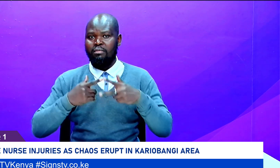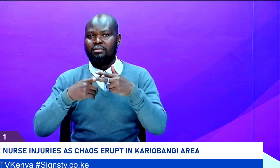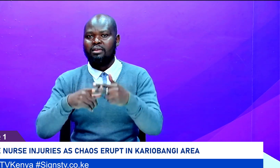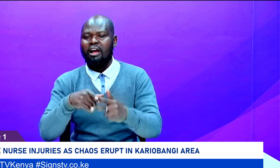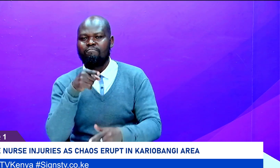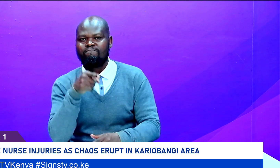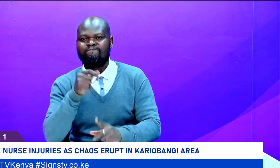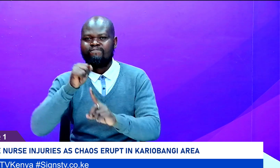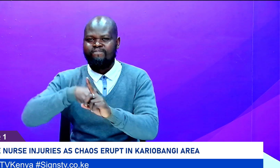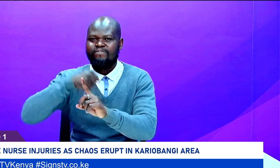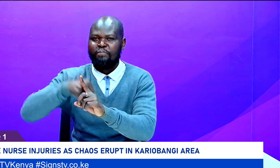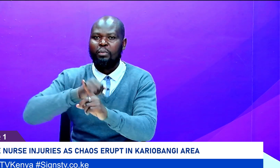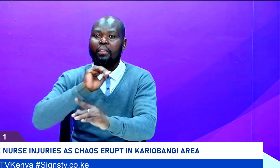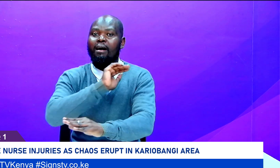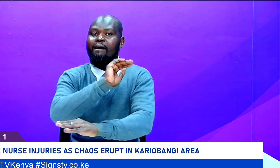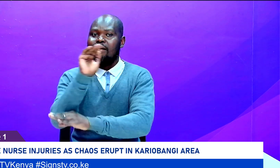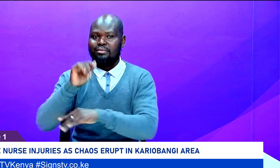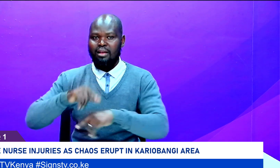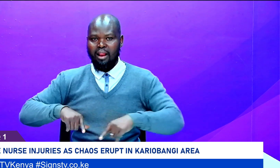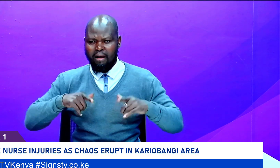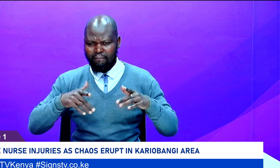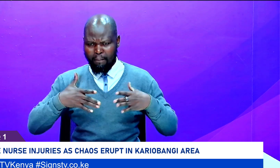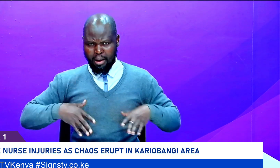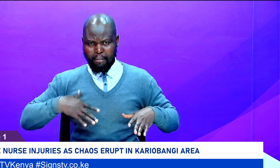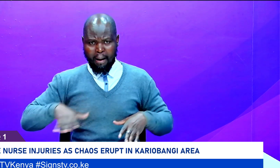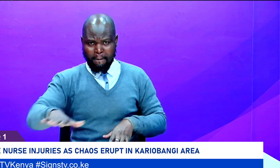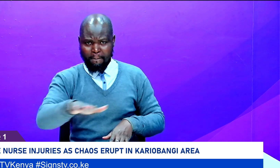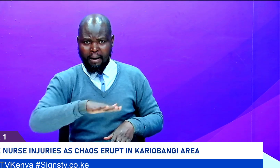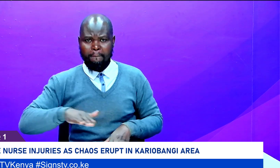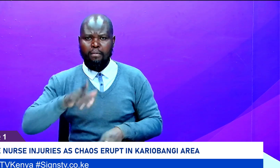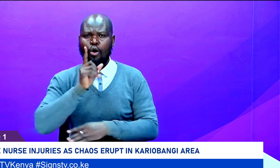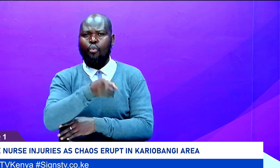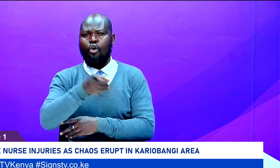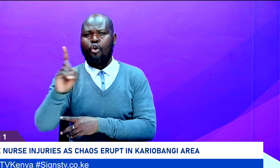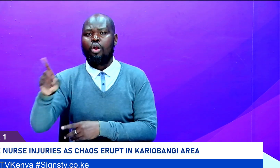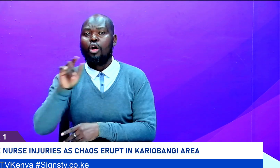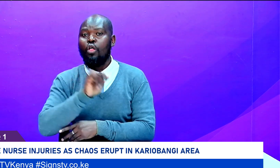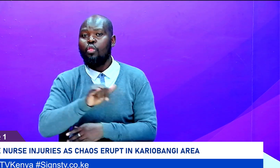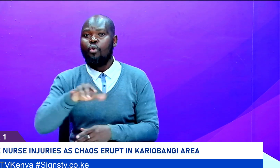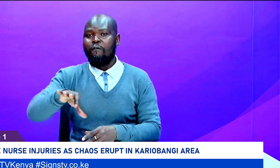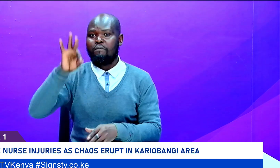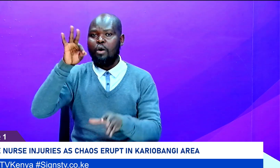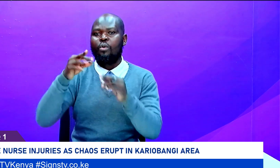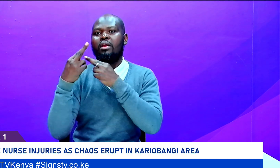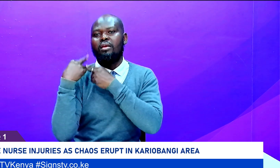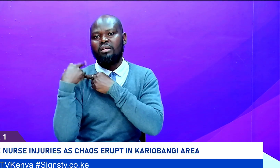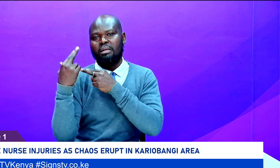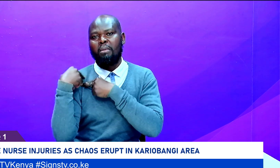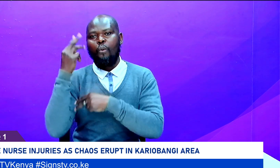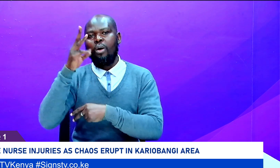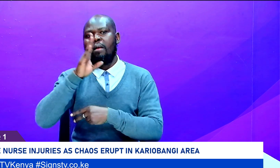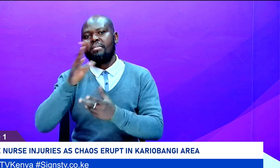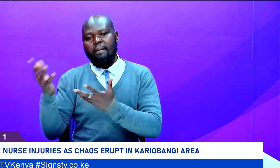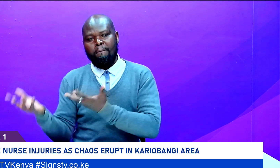as investigations continue. Authorities have condemned the attacks and urged residents to remain